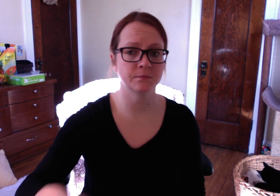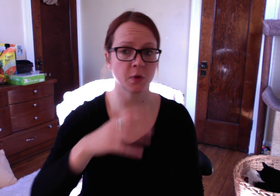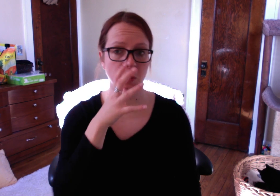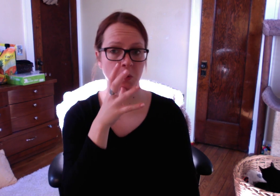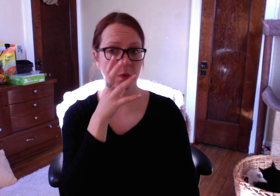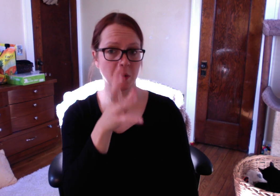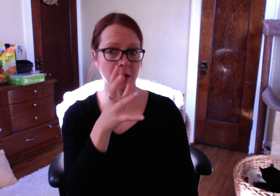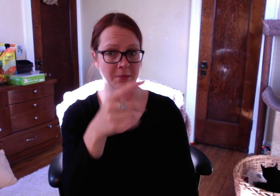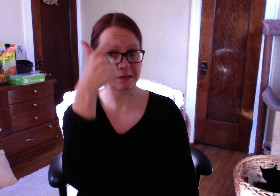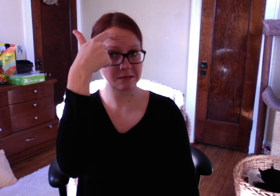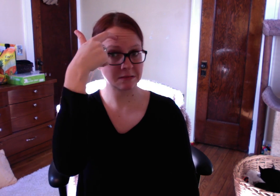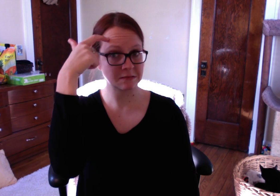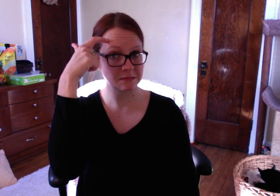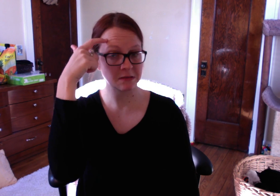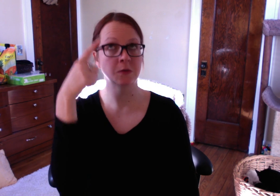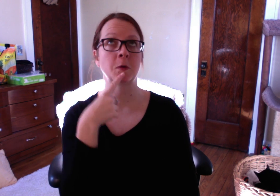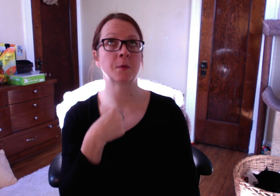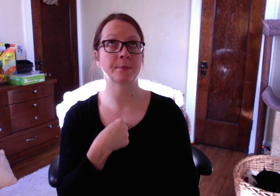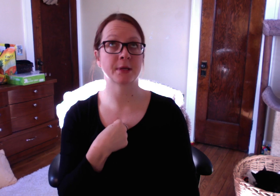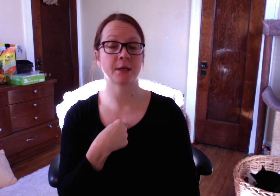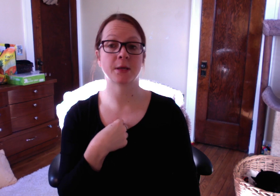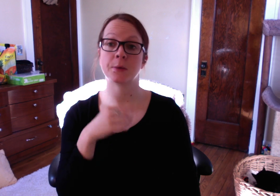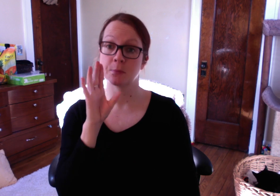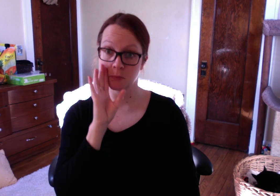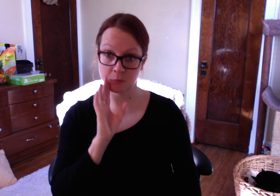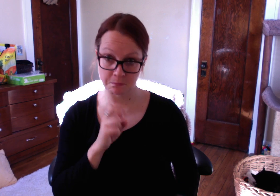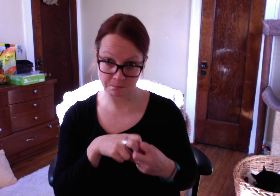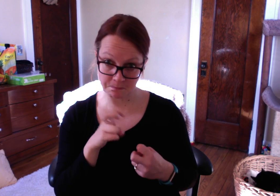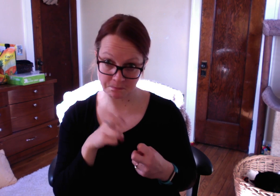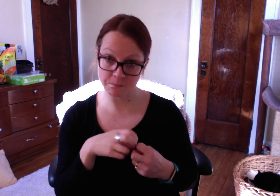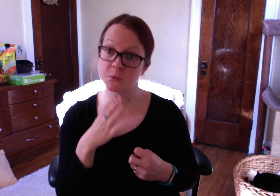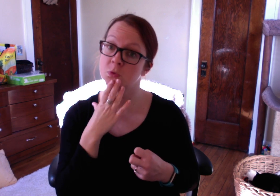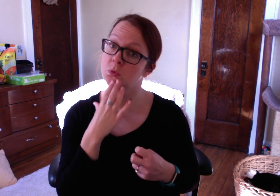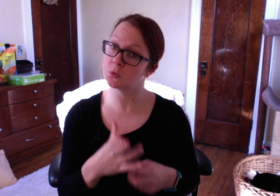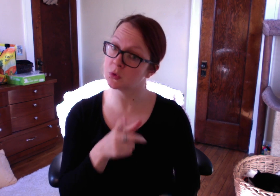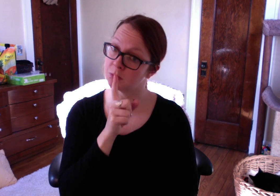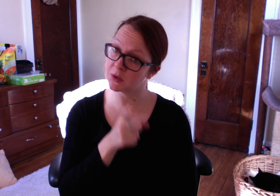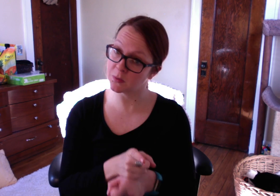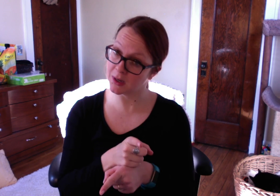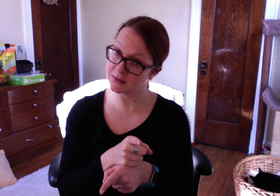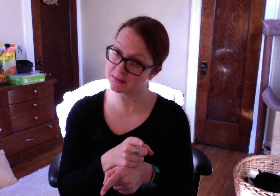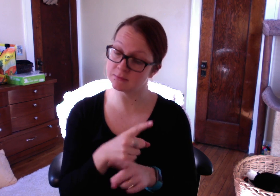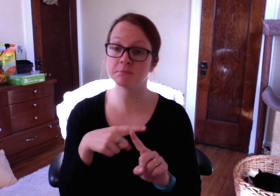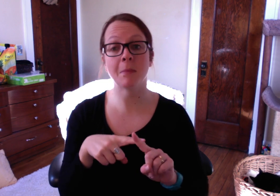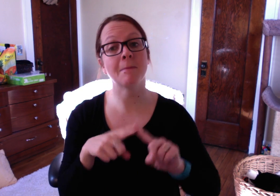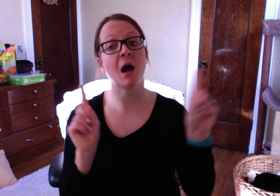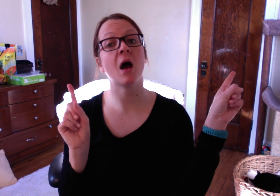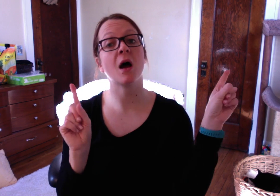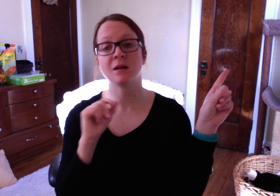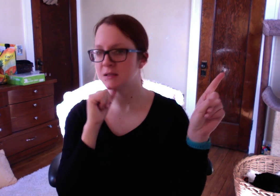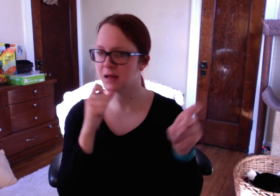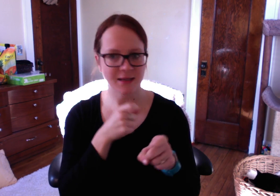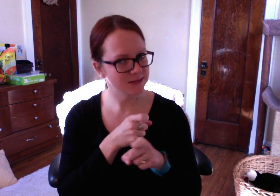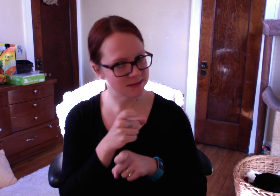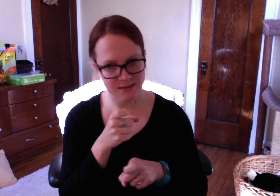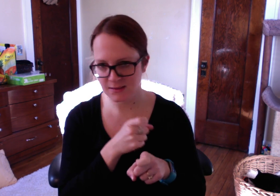Brown Squirrel, his grandmother had said, it is good to be right about something, but when someone else